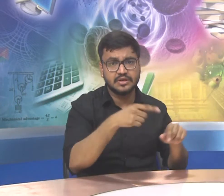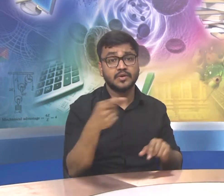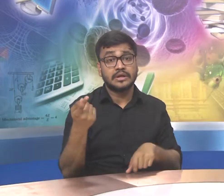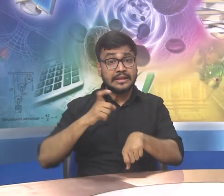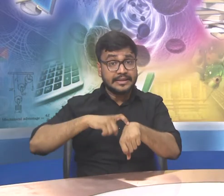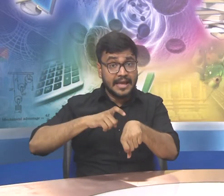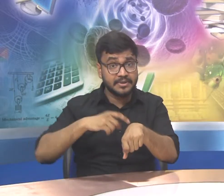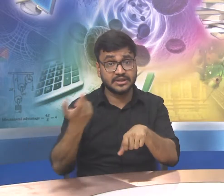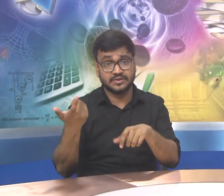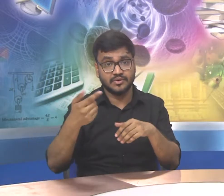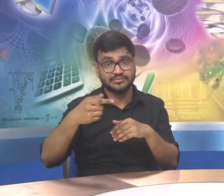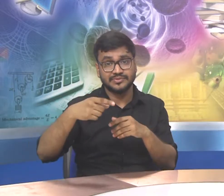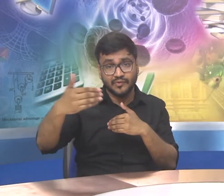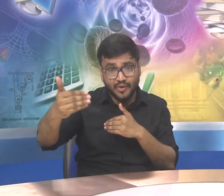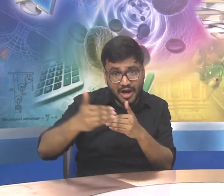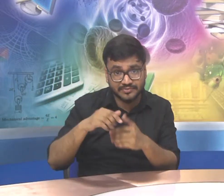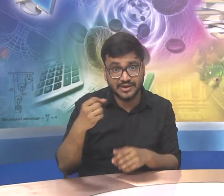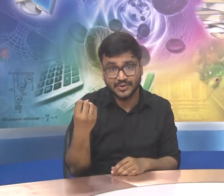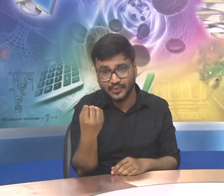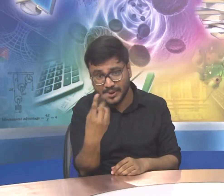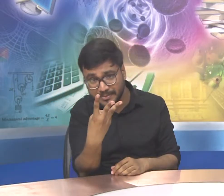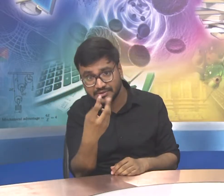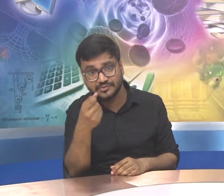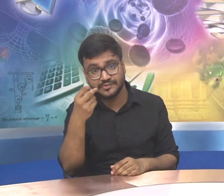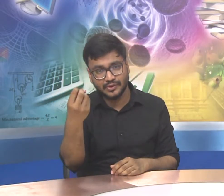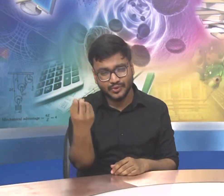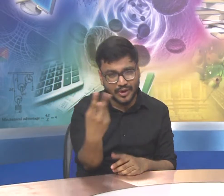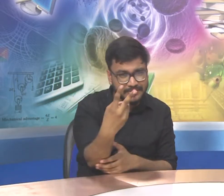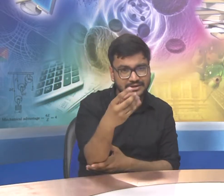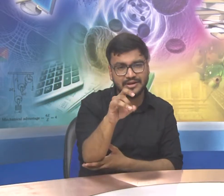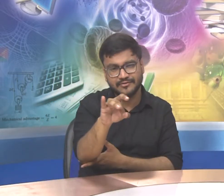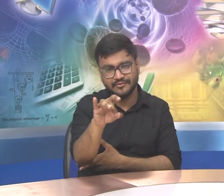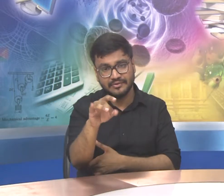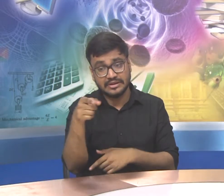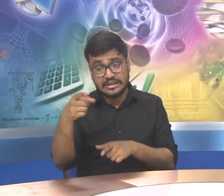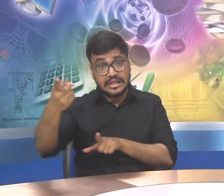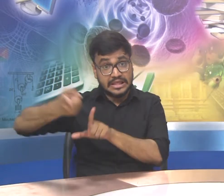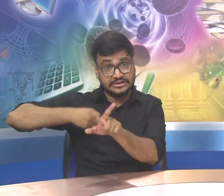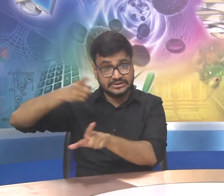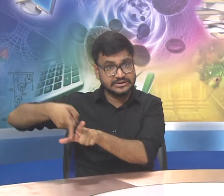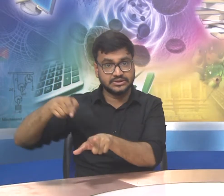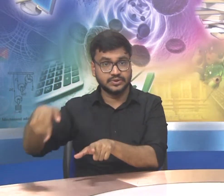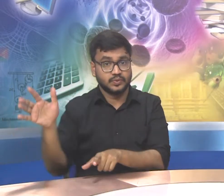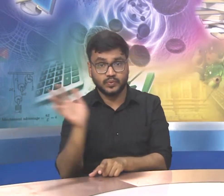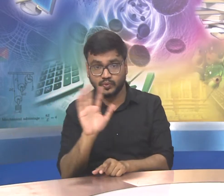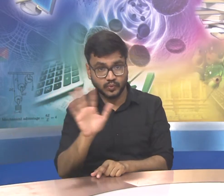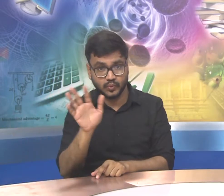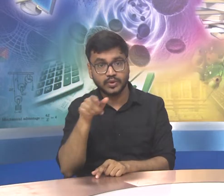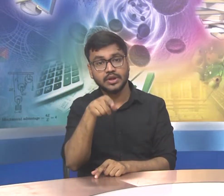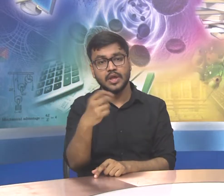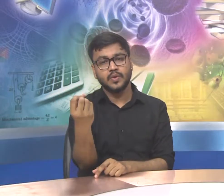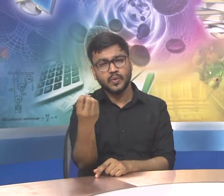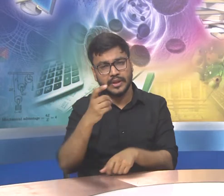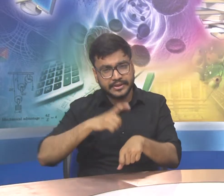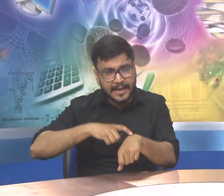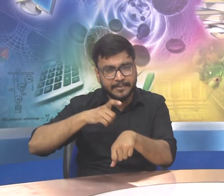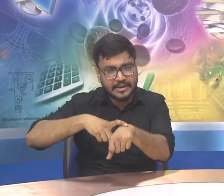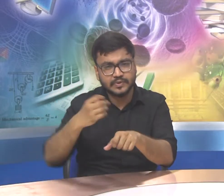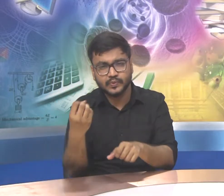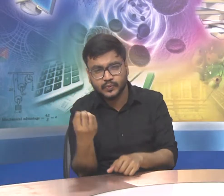It differs from loan in the sense that loans may be granted for longer period, but advance